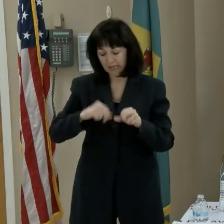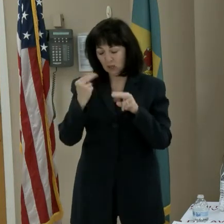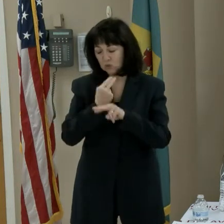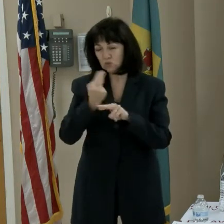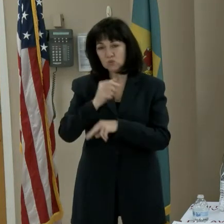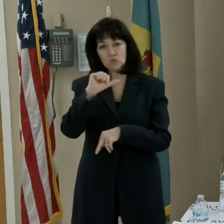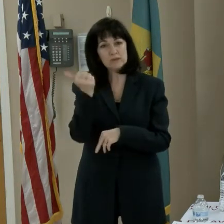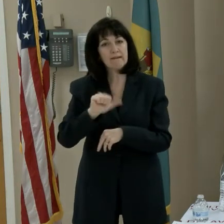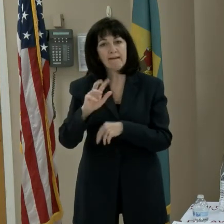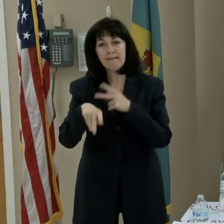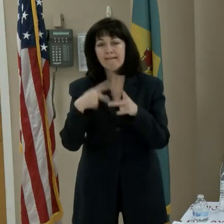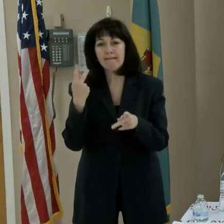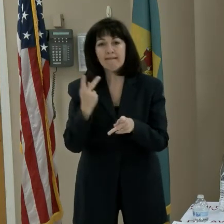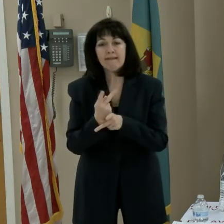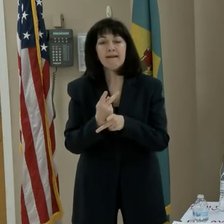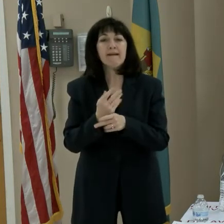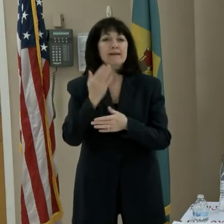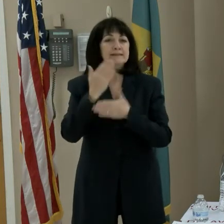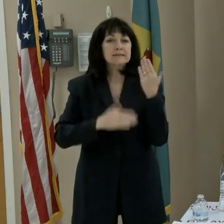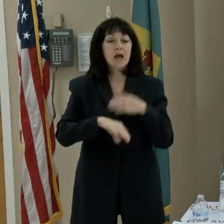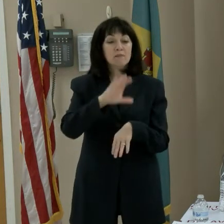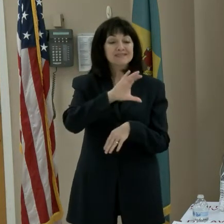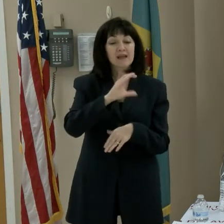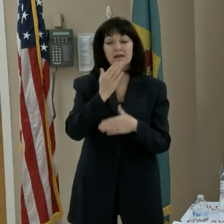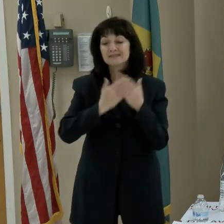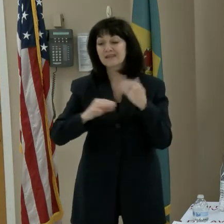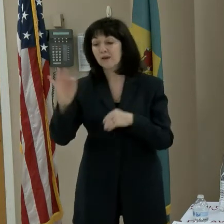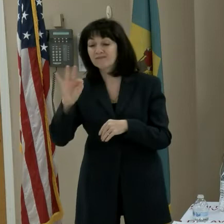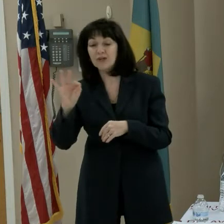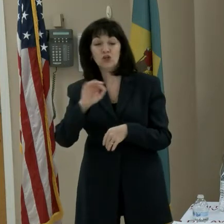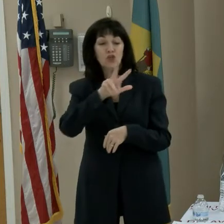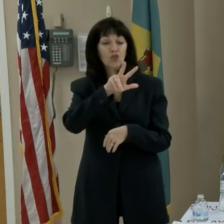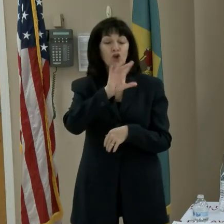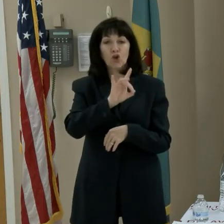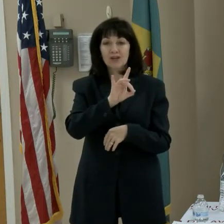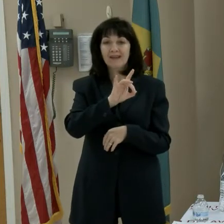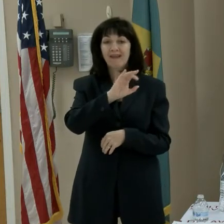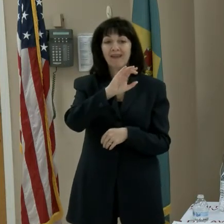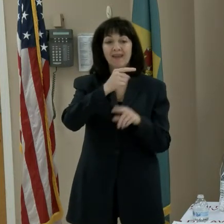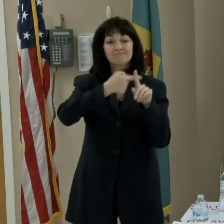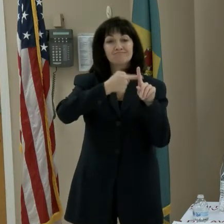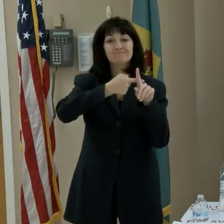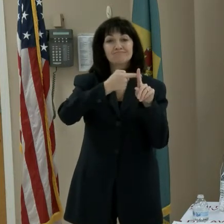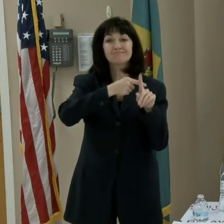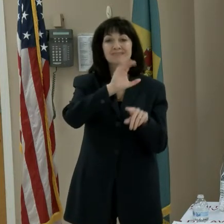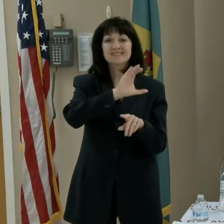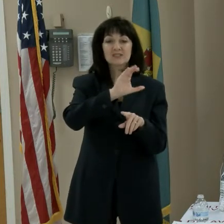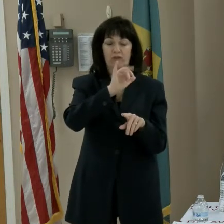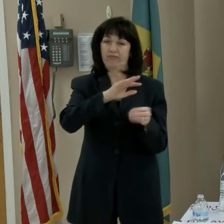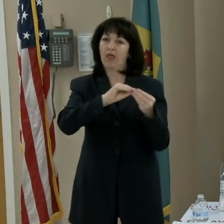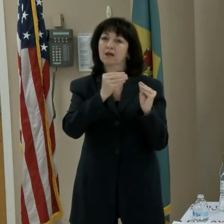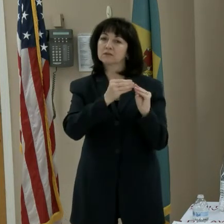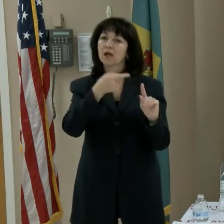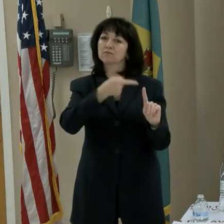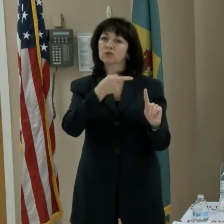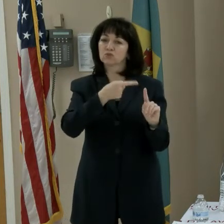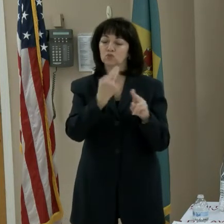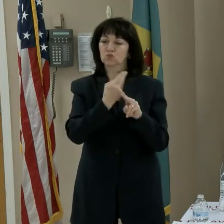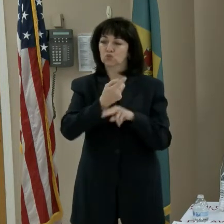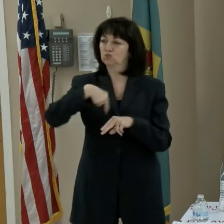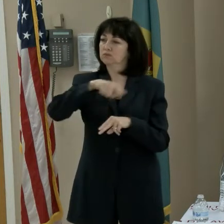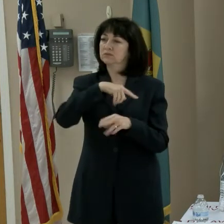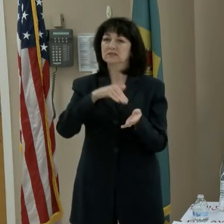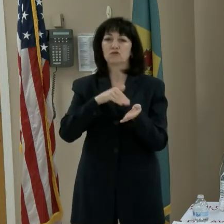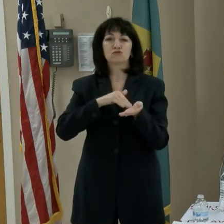come in Celsius or Fahrenheit. 38 degrees Celsius is the number that we use in the medical